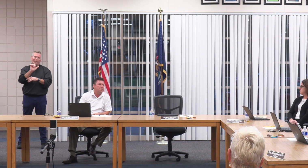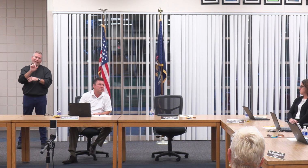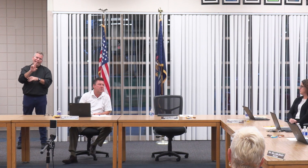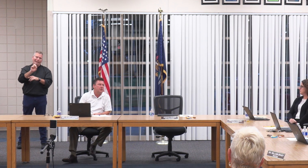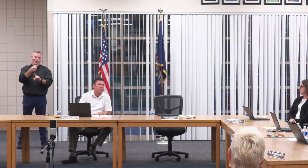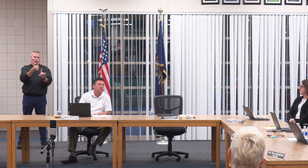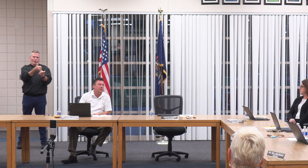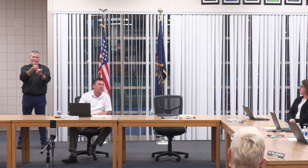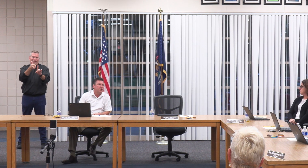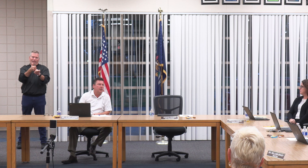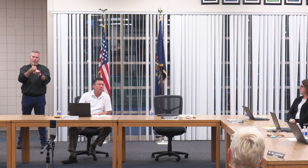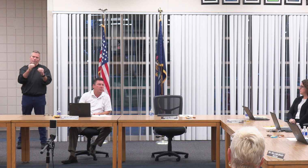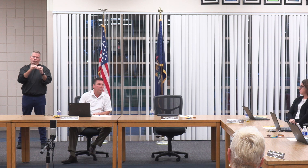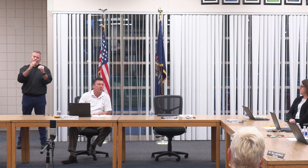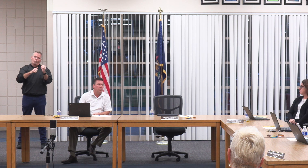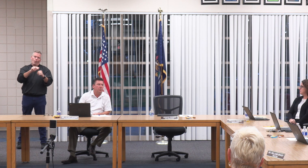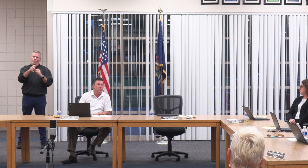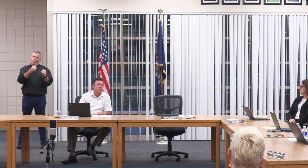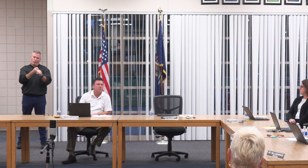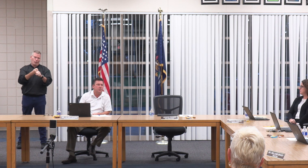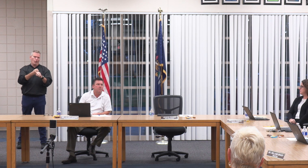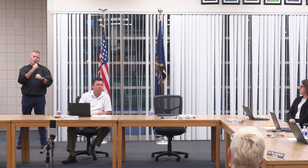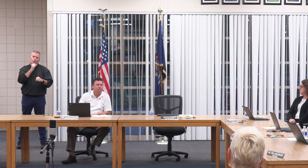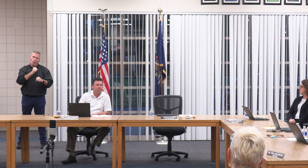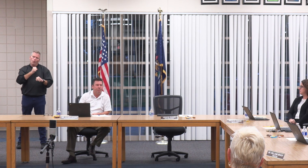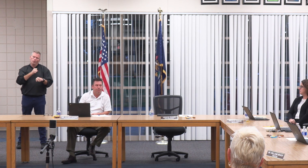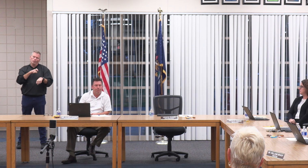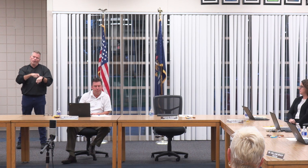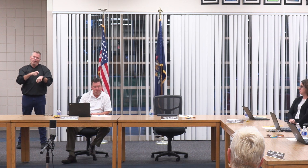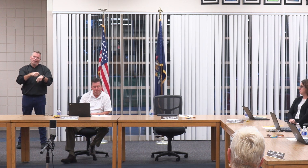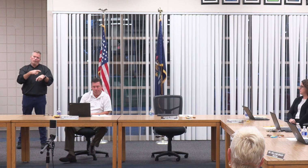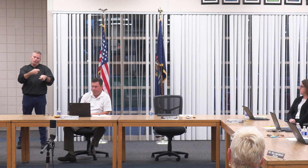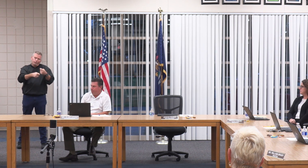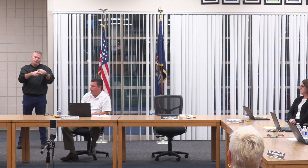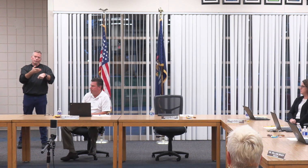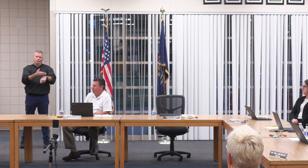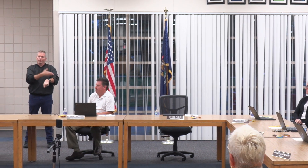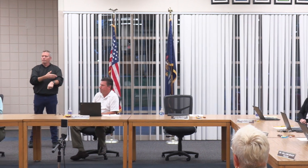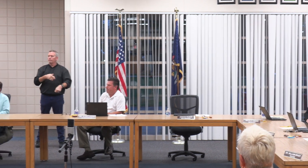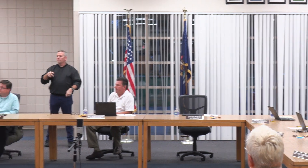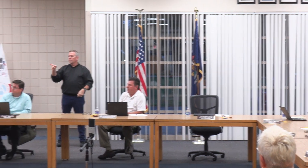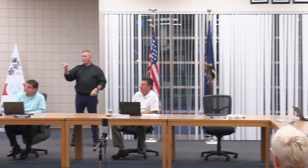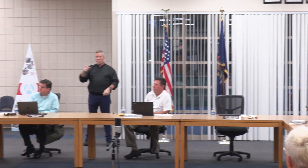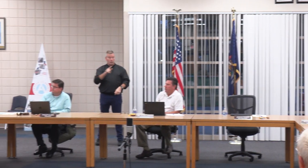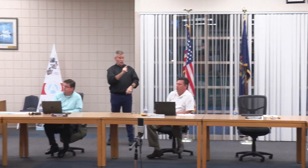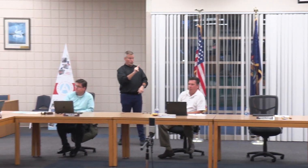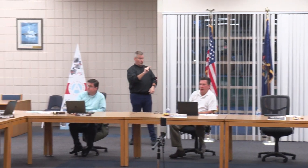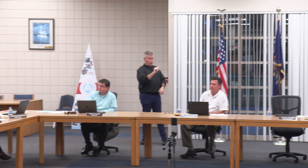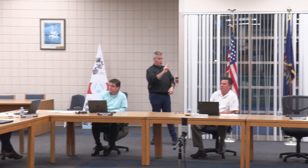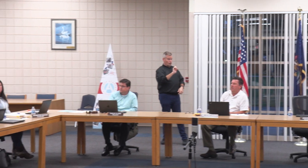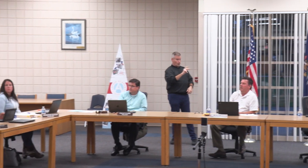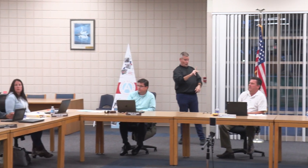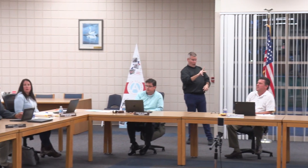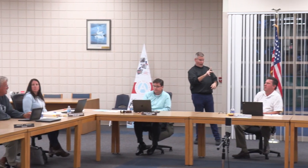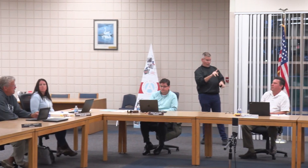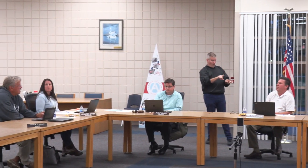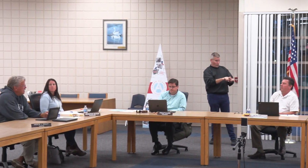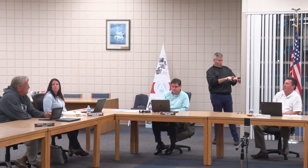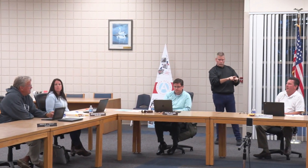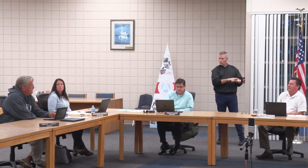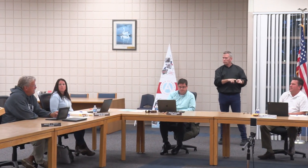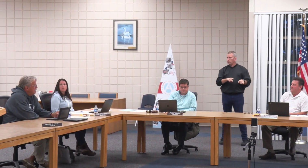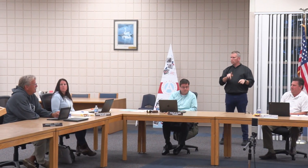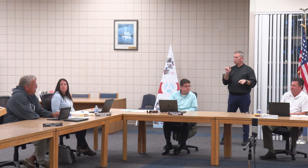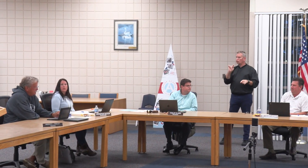old now, it's time to move on to the place. Right on. And then the track, is that part of it too? Track is all done except